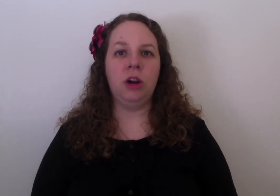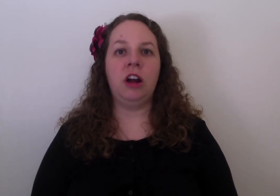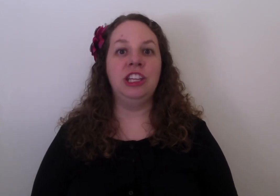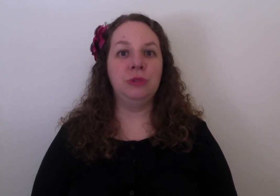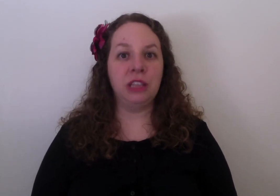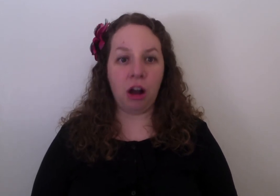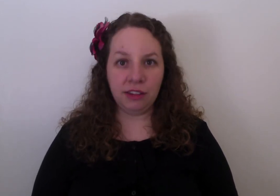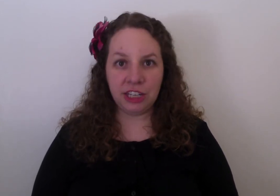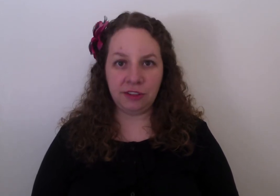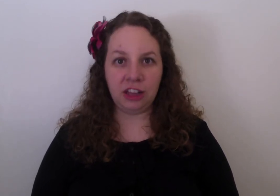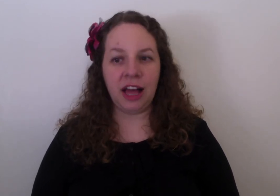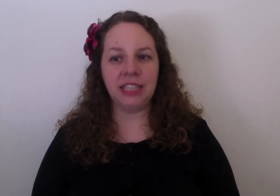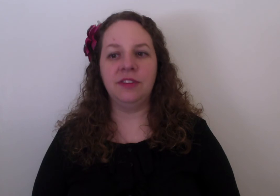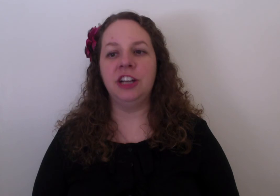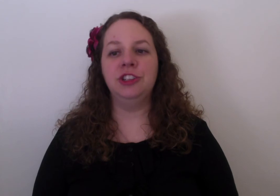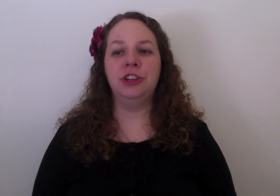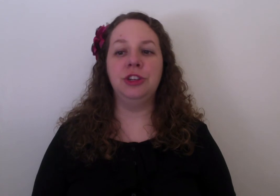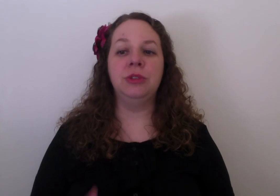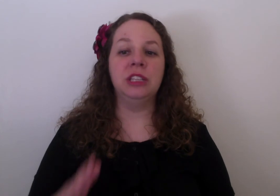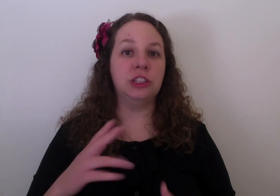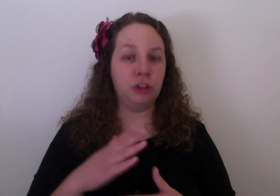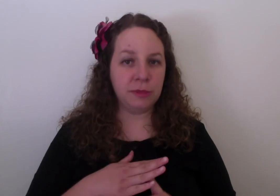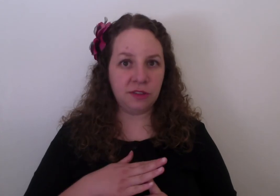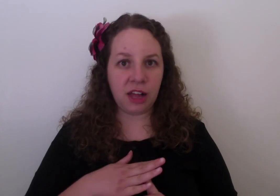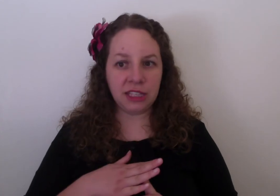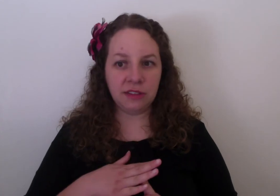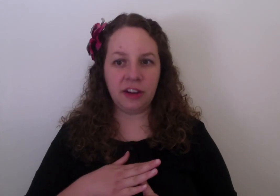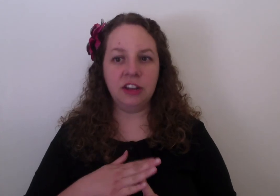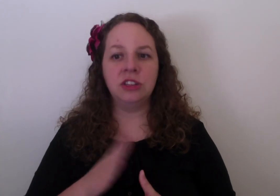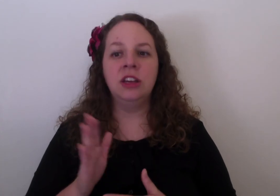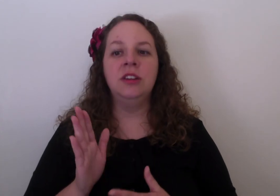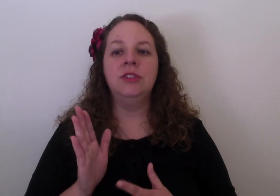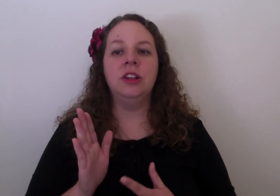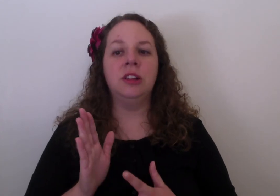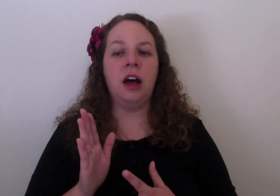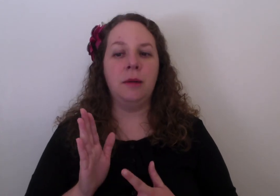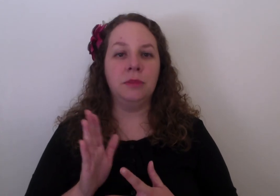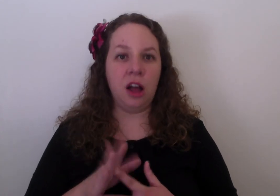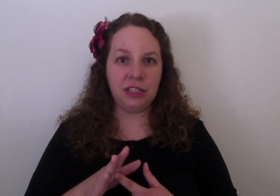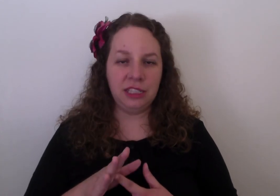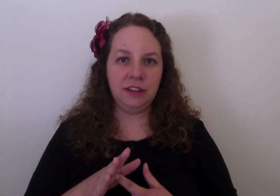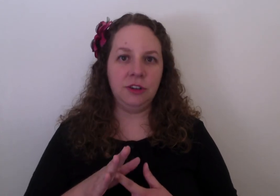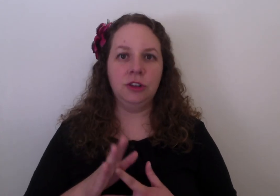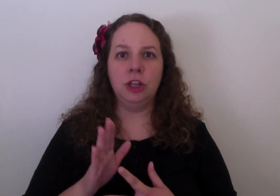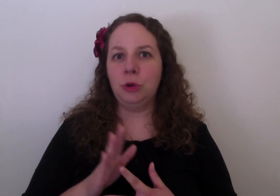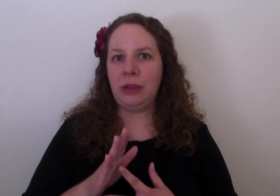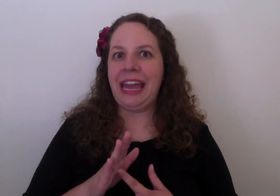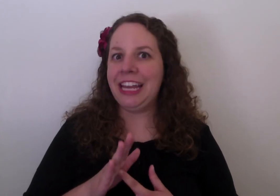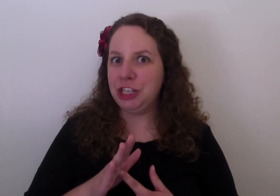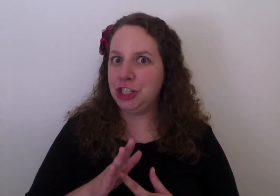on using all of the different classifiers. You can use the descriptive classifiers, the locative or